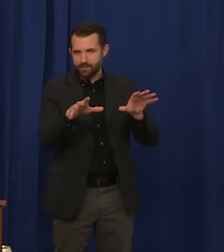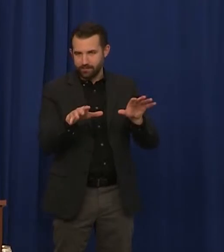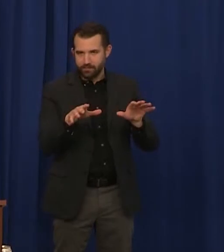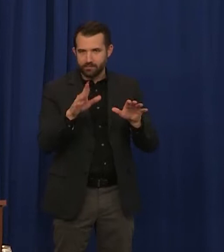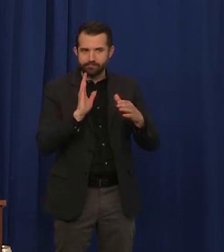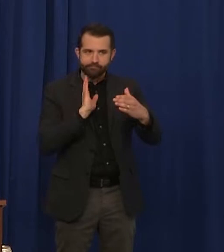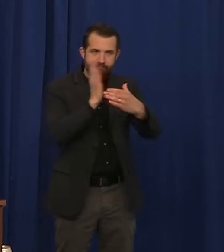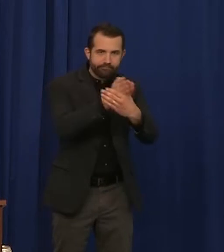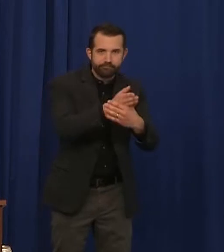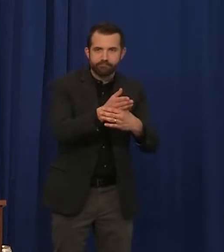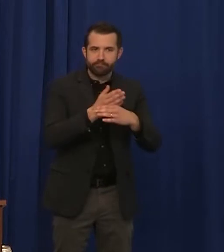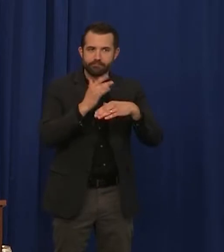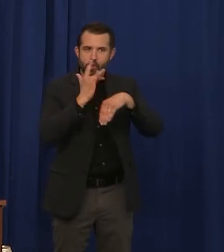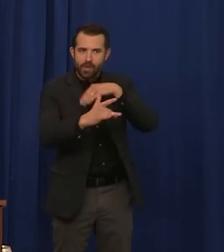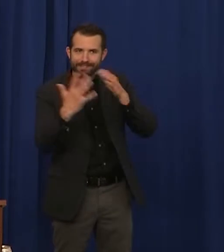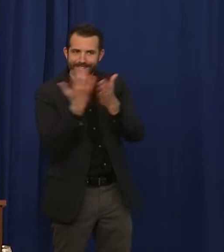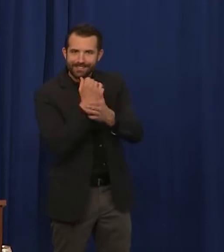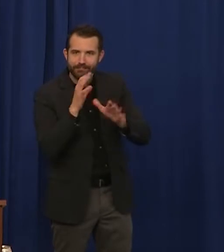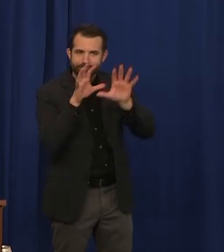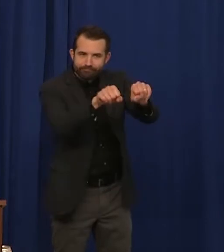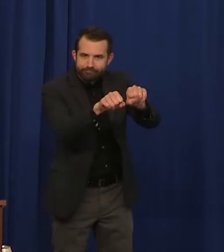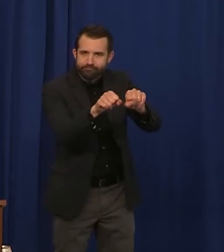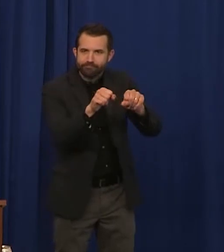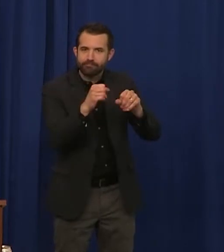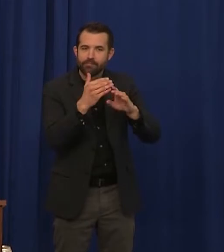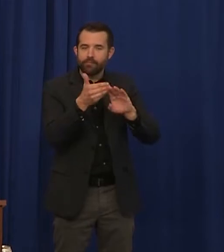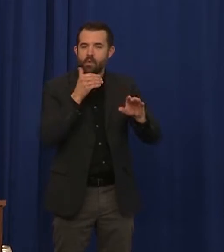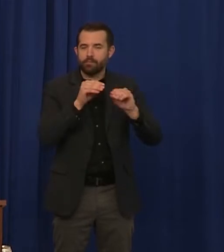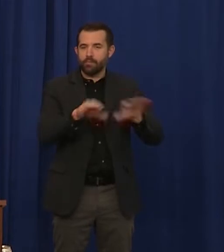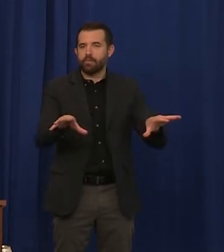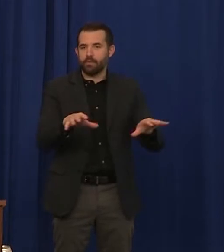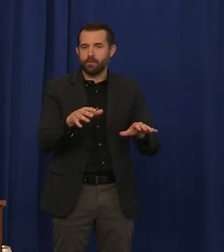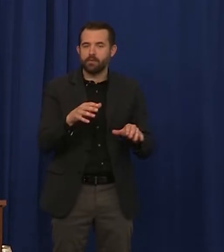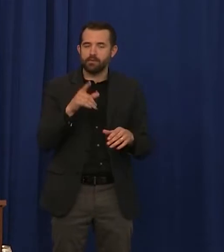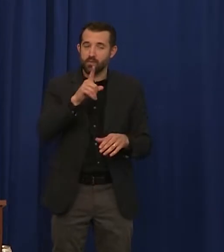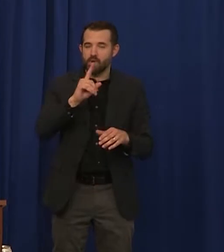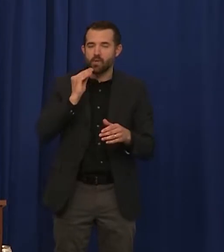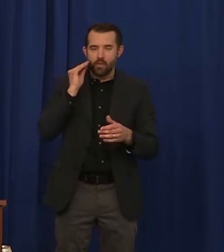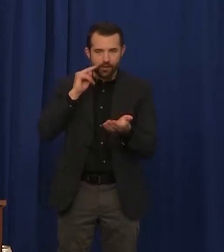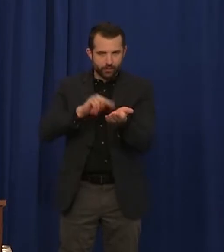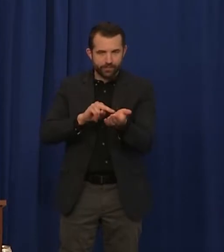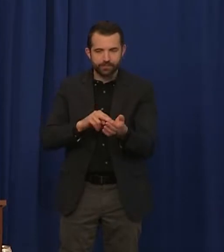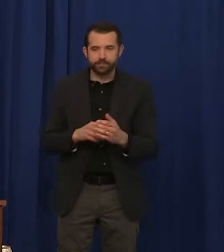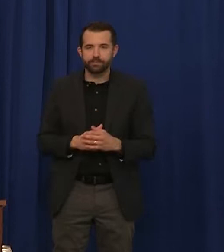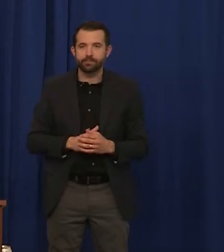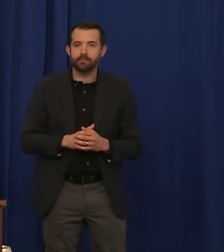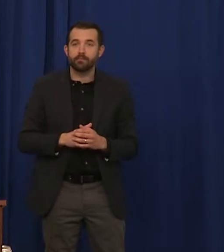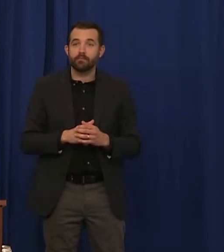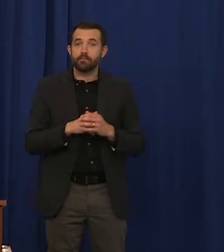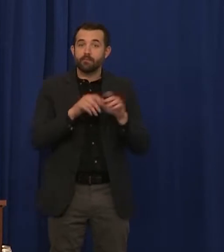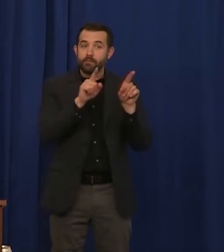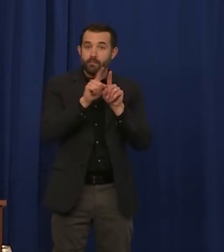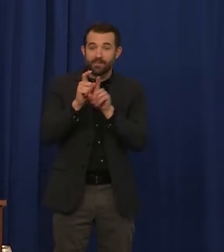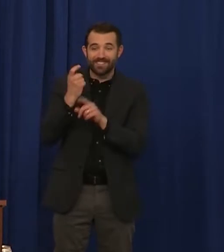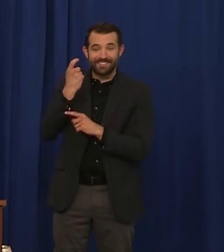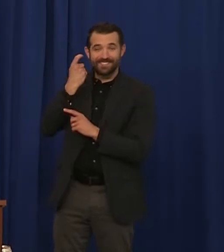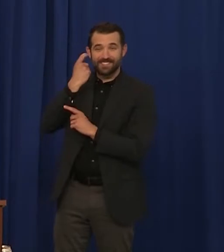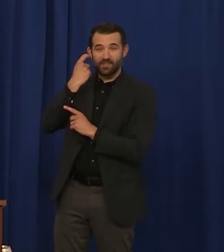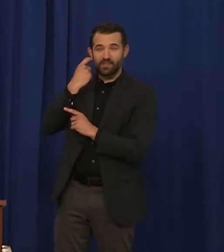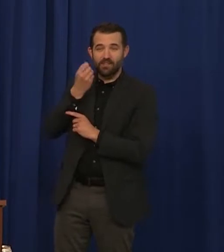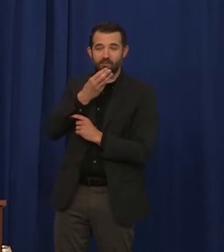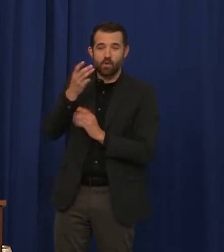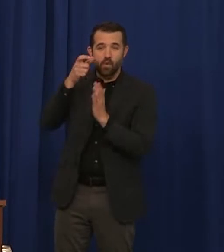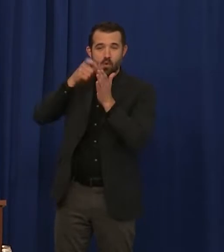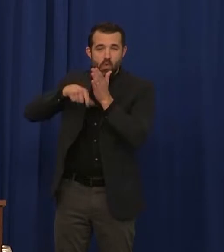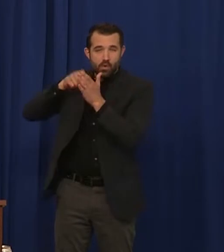is along nursing homes. We're learning some more based on some papers that have just come out, primarily of